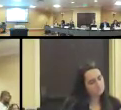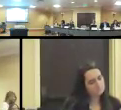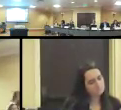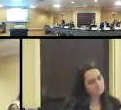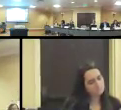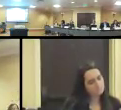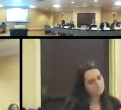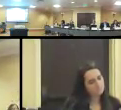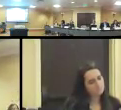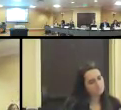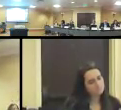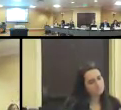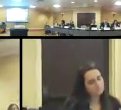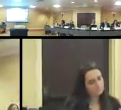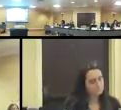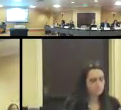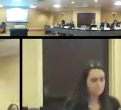board?